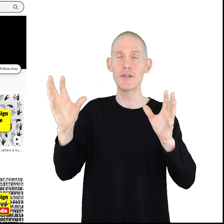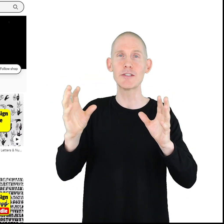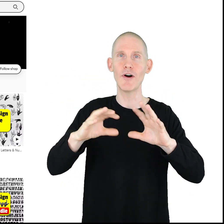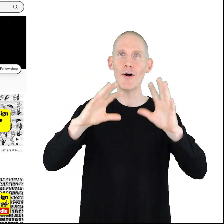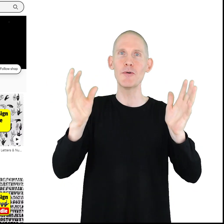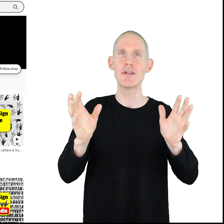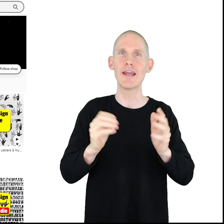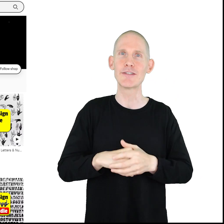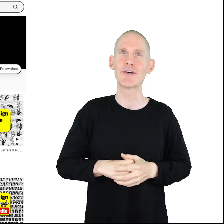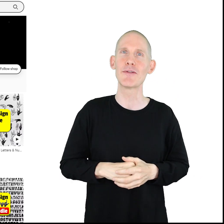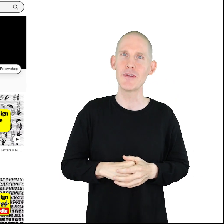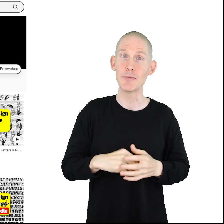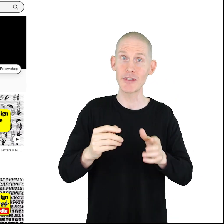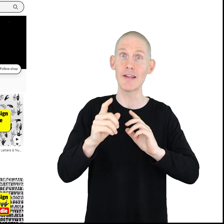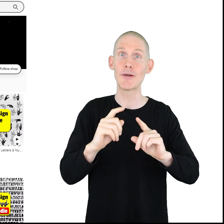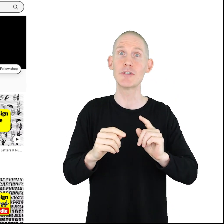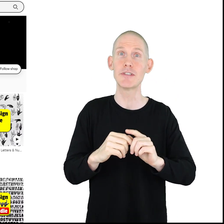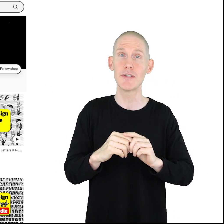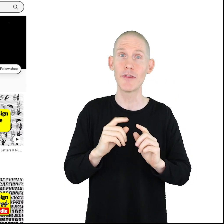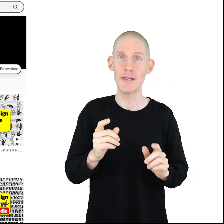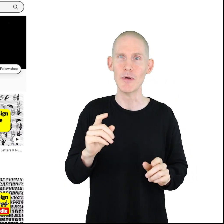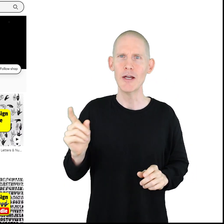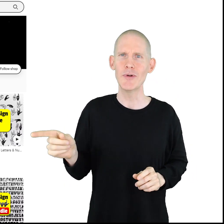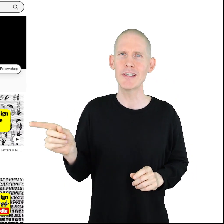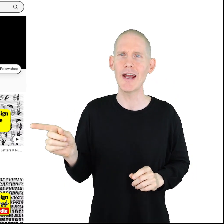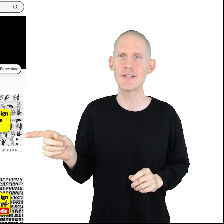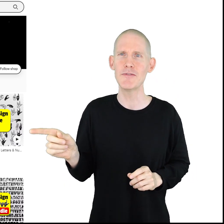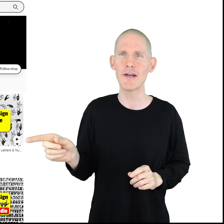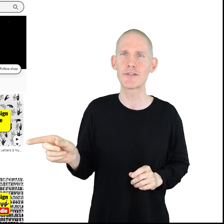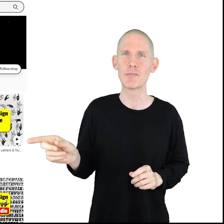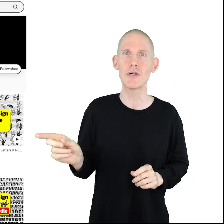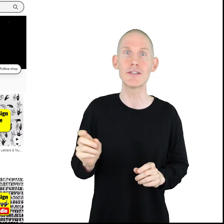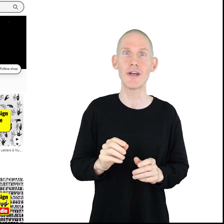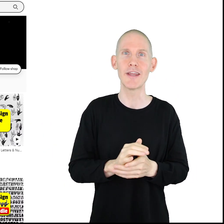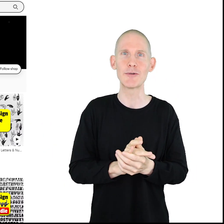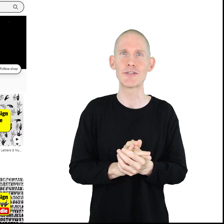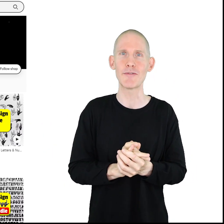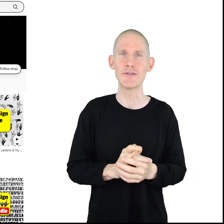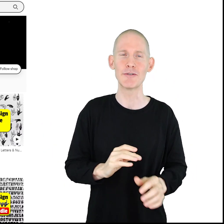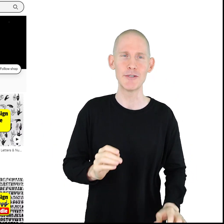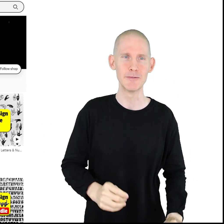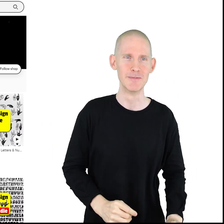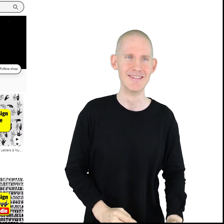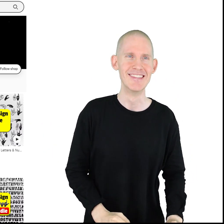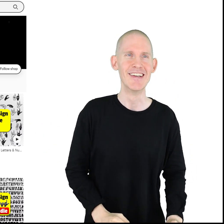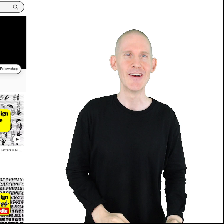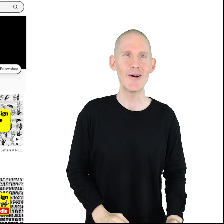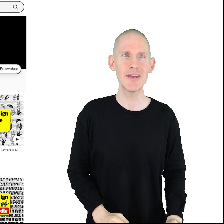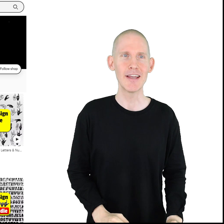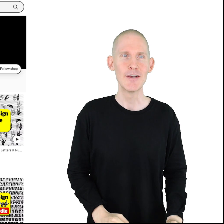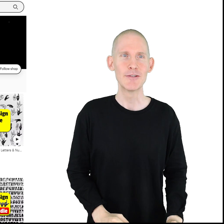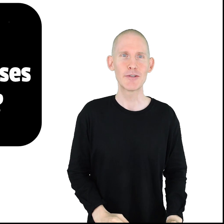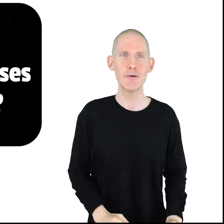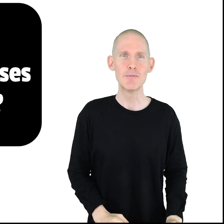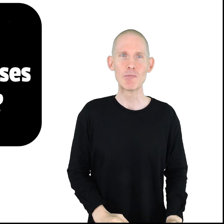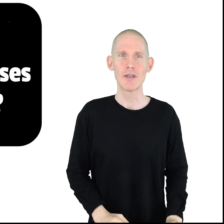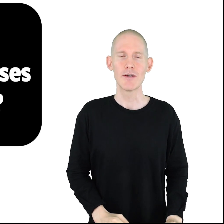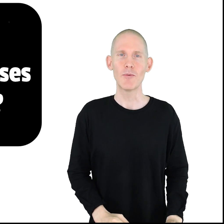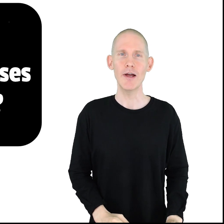things, all with an ASL theme, sign language theme. We actually even have some British sign language stuff in there too. Okay, so why do